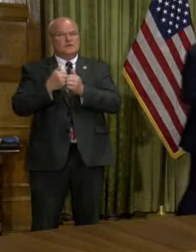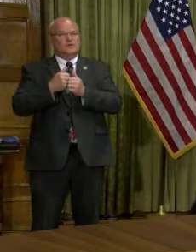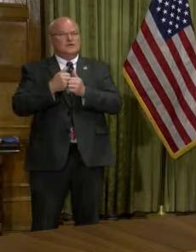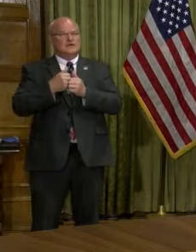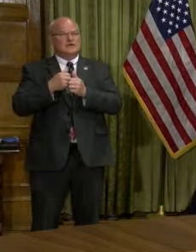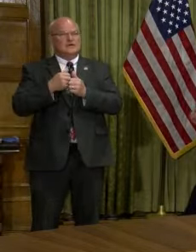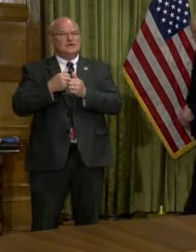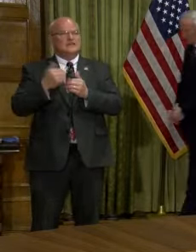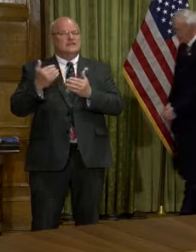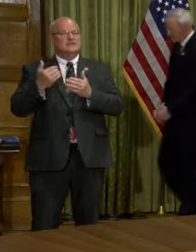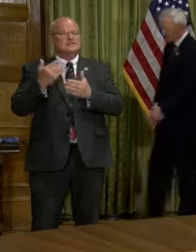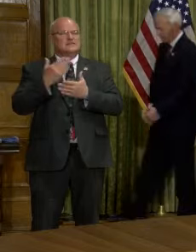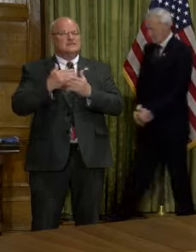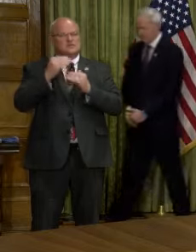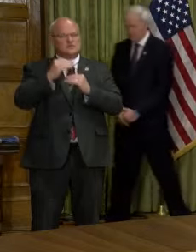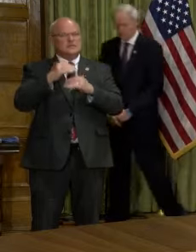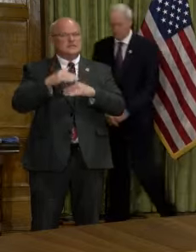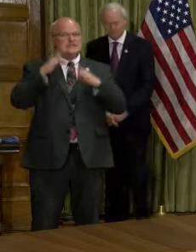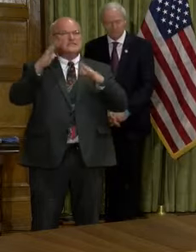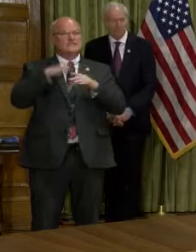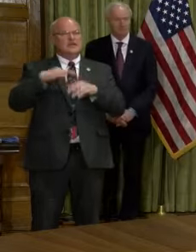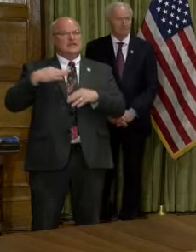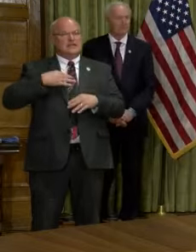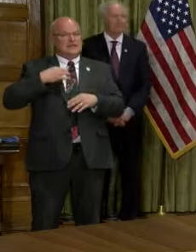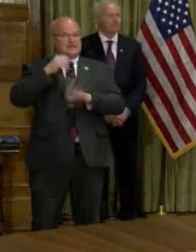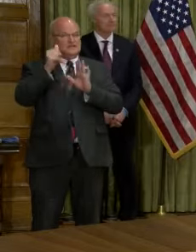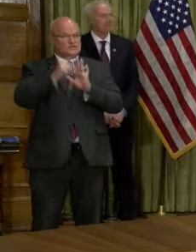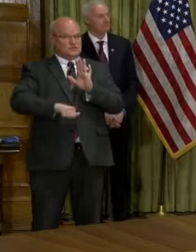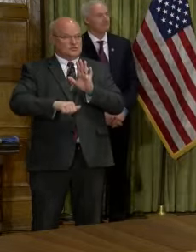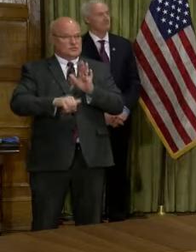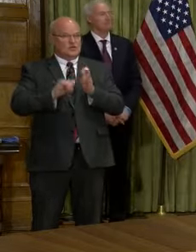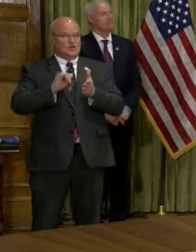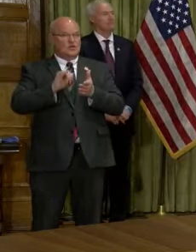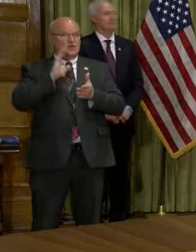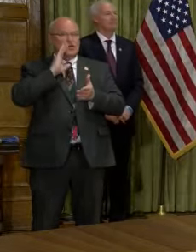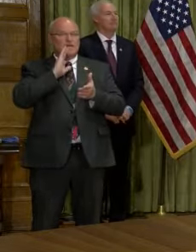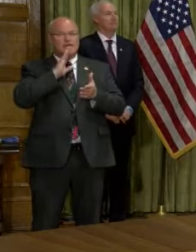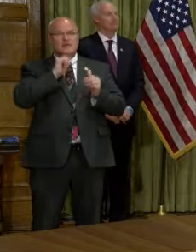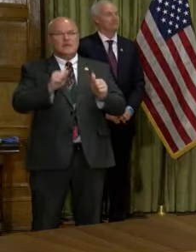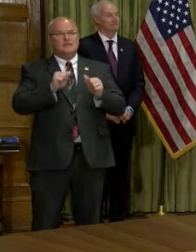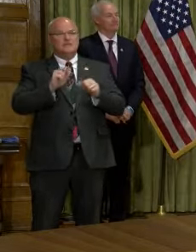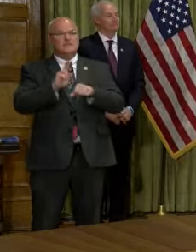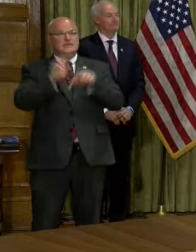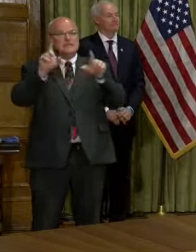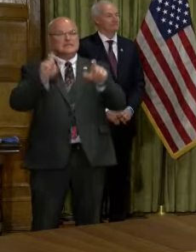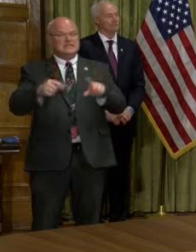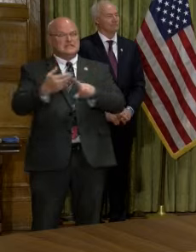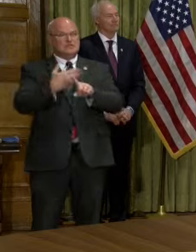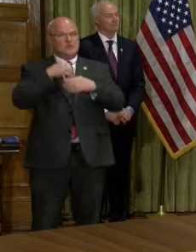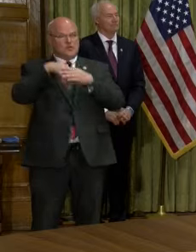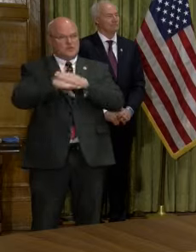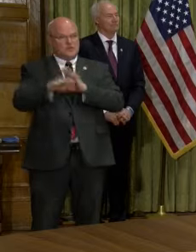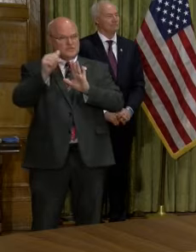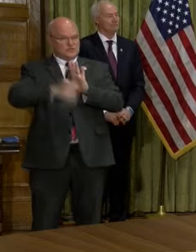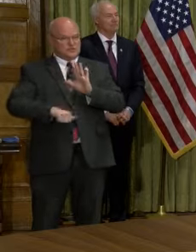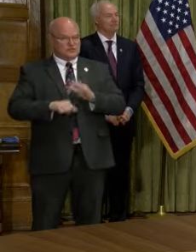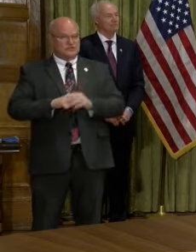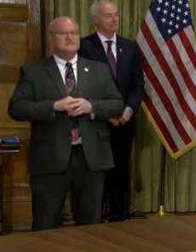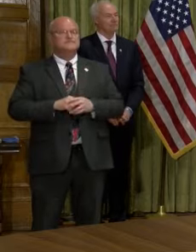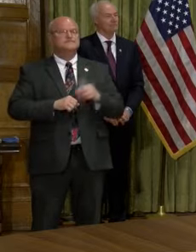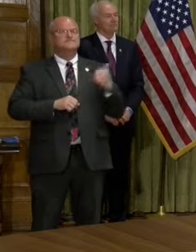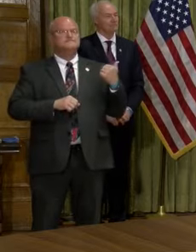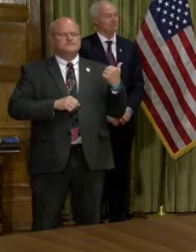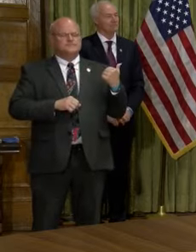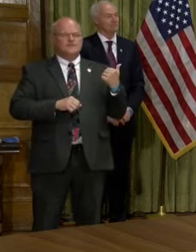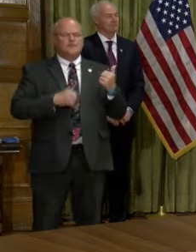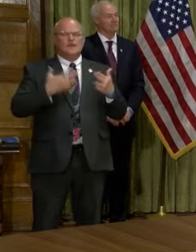restrictions being lifted on elective surgeries, that they would be able to be tested before going into surgery? I